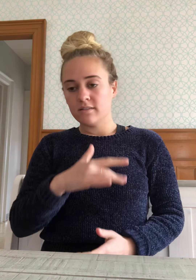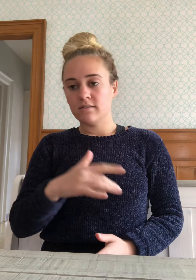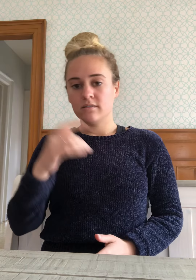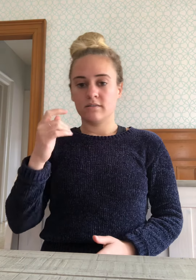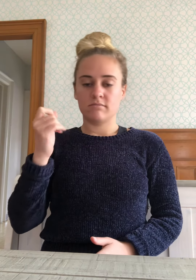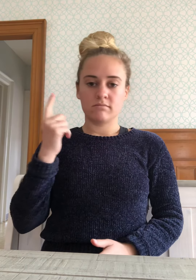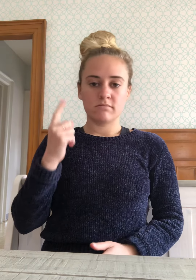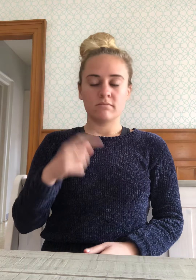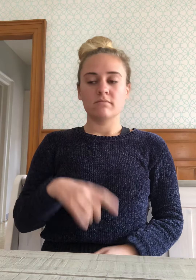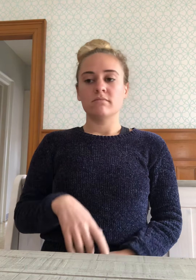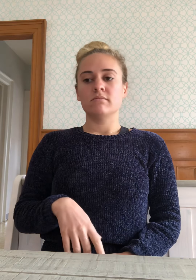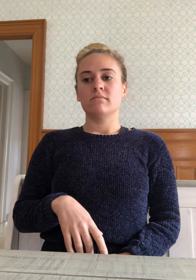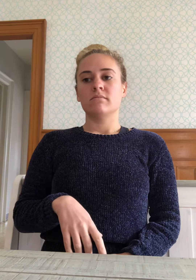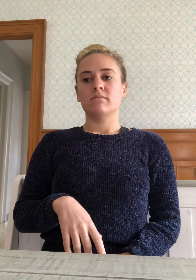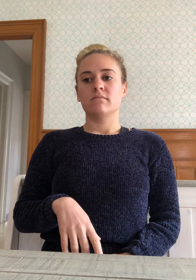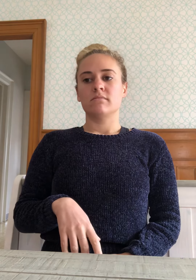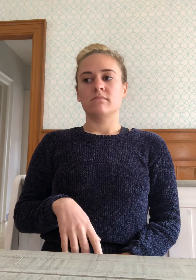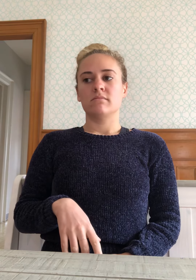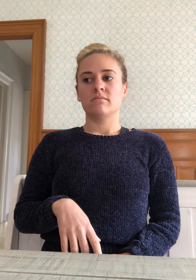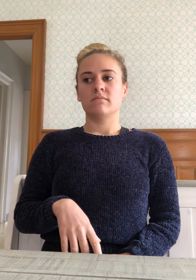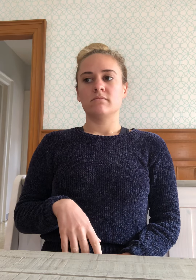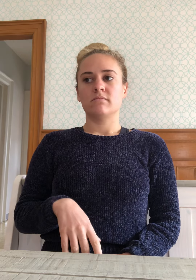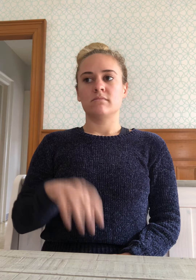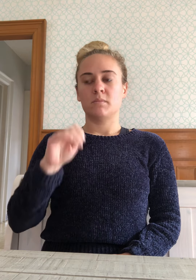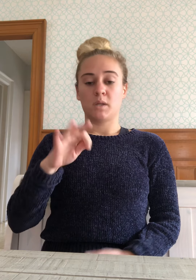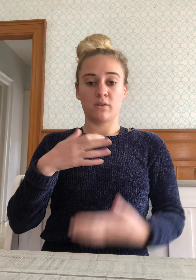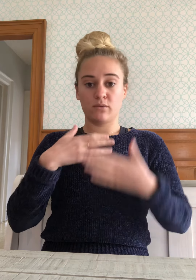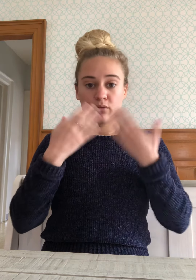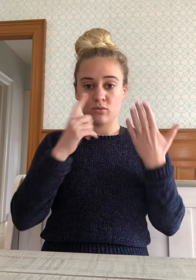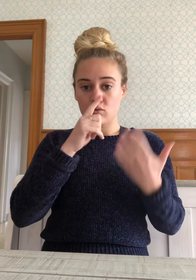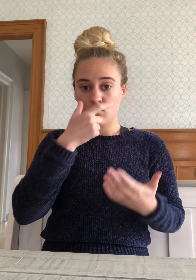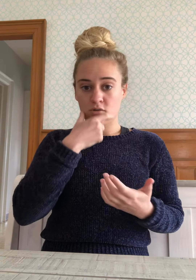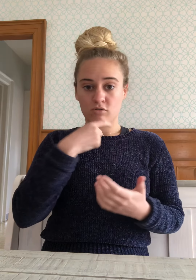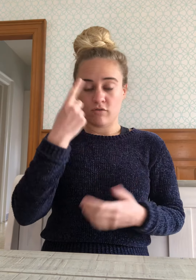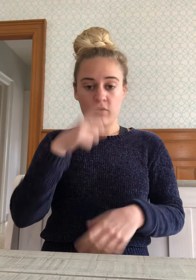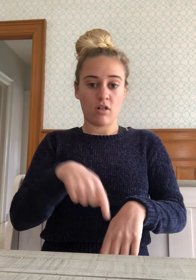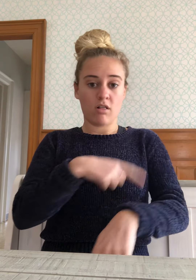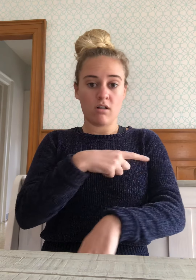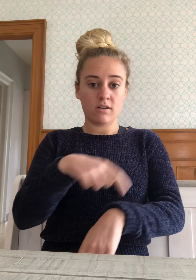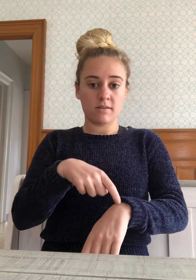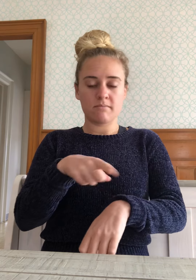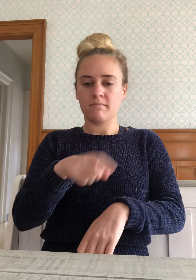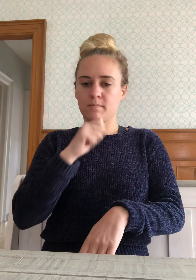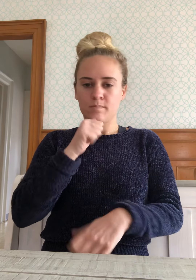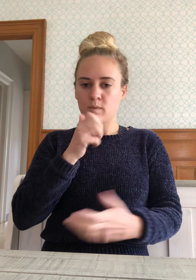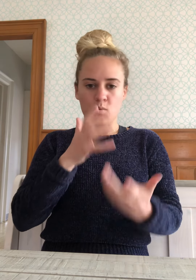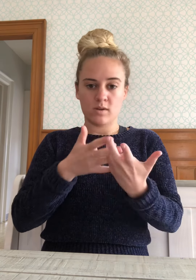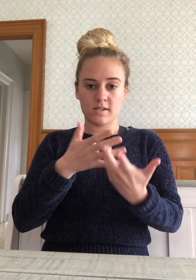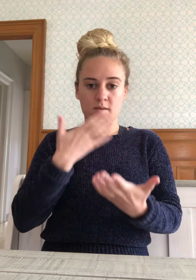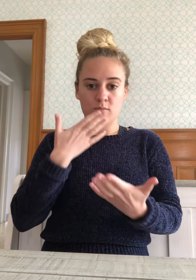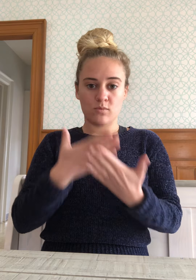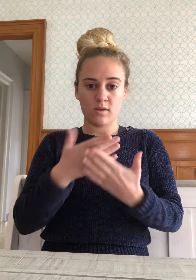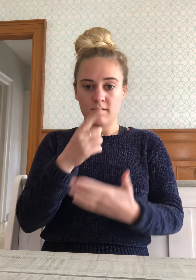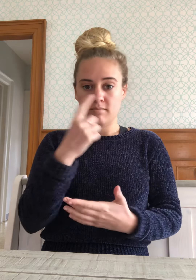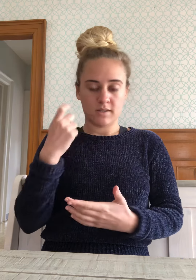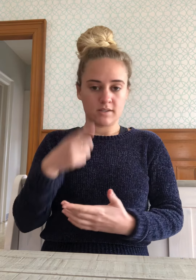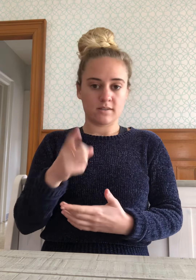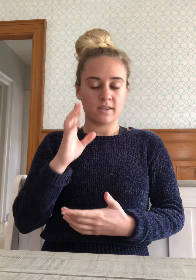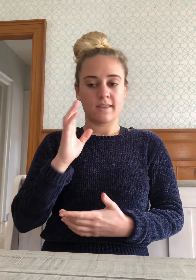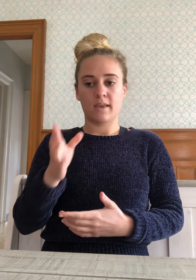So if they've gone without dentures for a long time, that's a hint. They're not going to adapt well because they're going to revert. They're going to take the dentures out